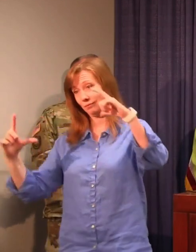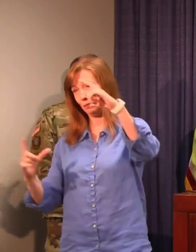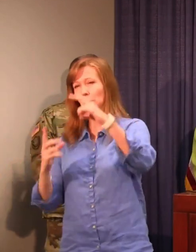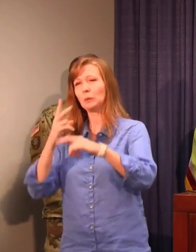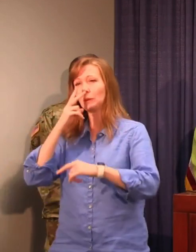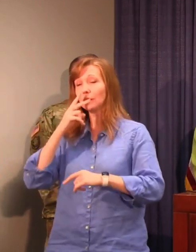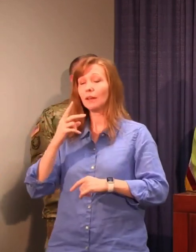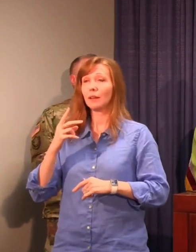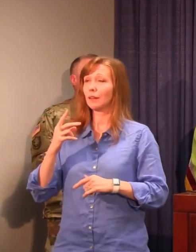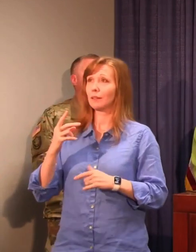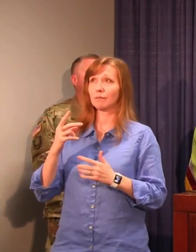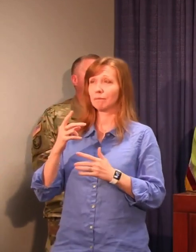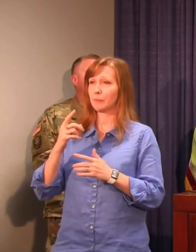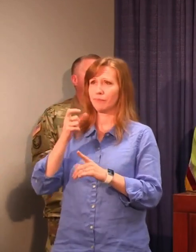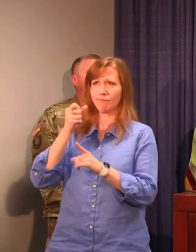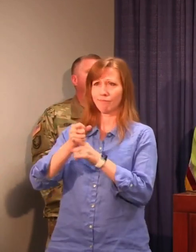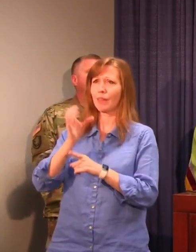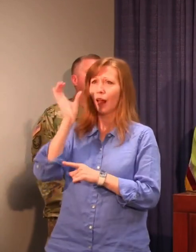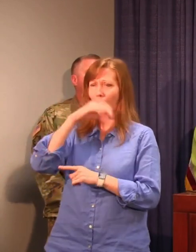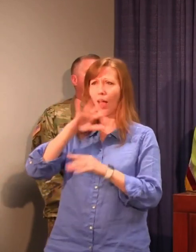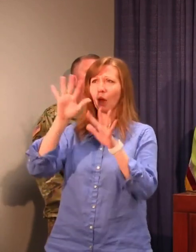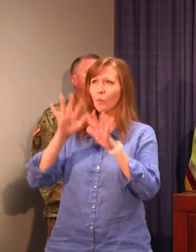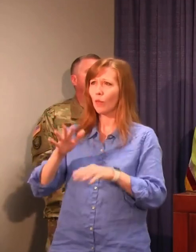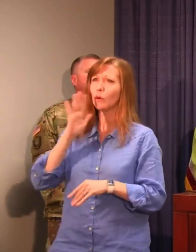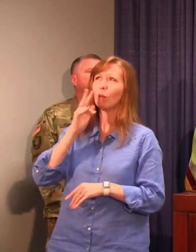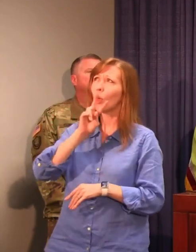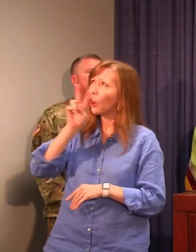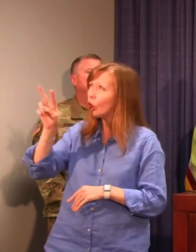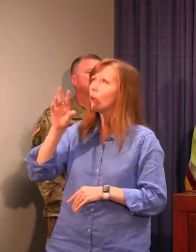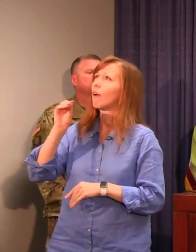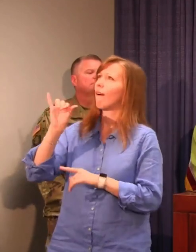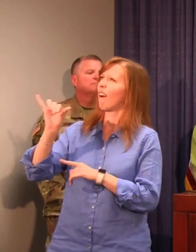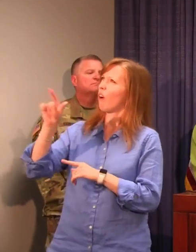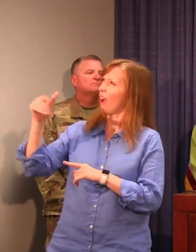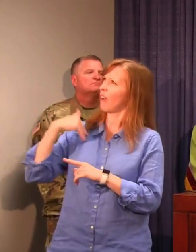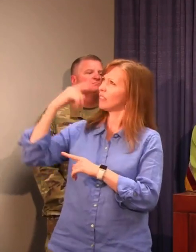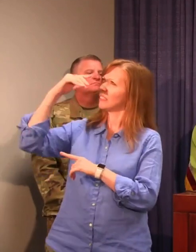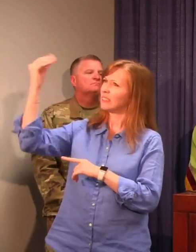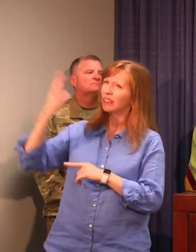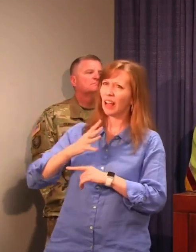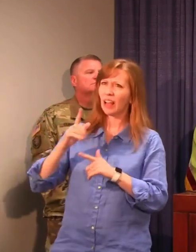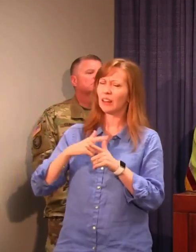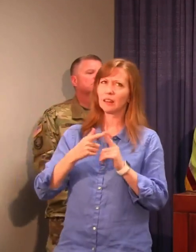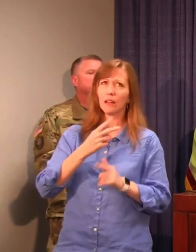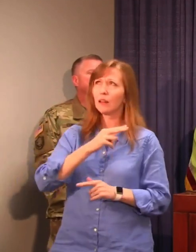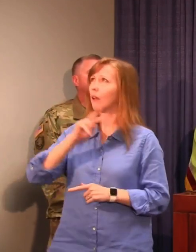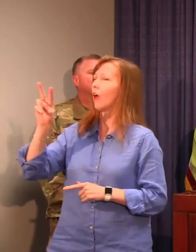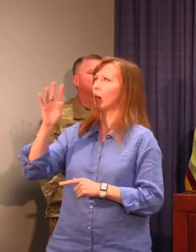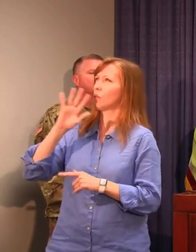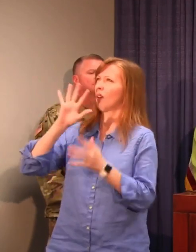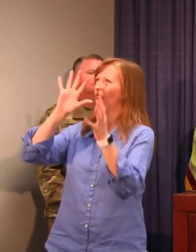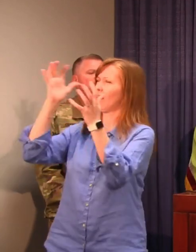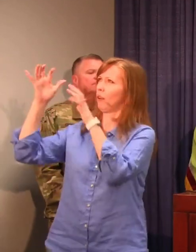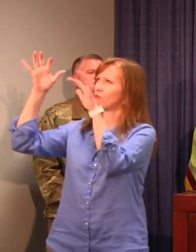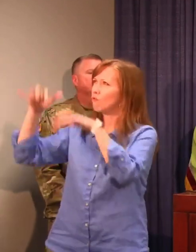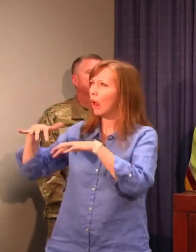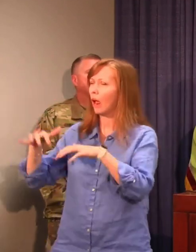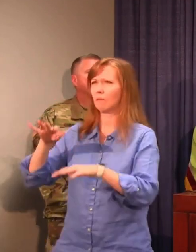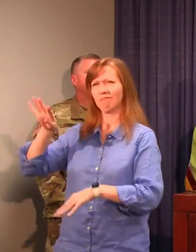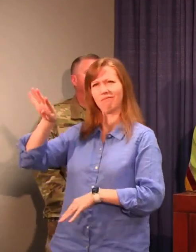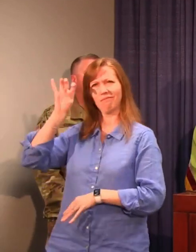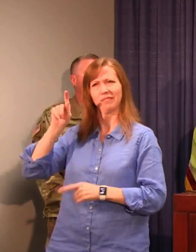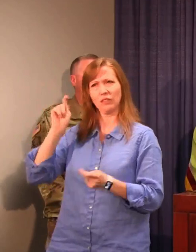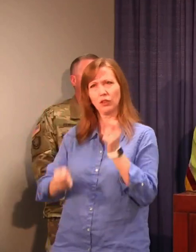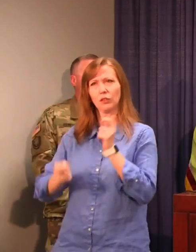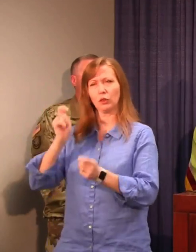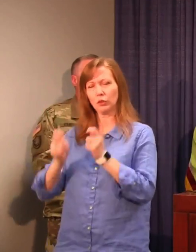strong winds and heavy rain. So we're asking people to continue to be cautious. Don't let your guard down. And still, one of the most important things